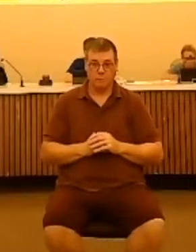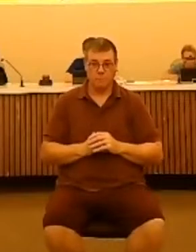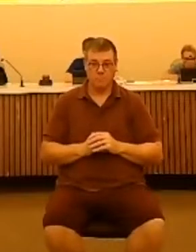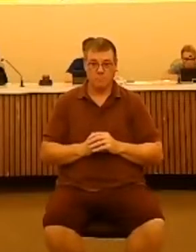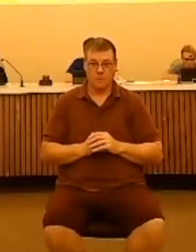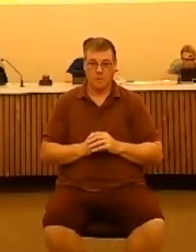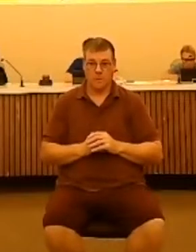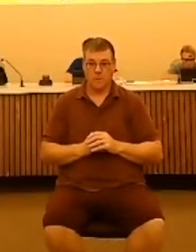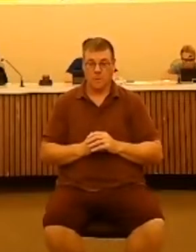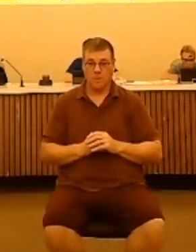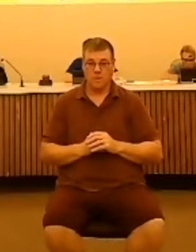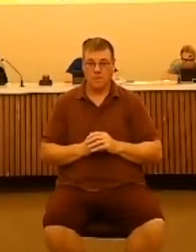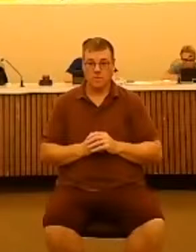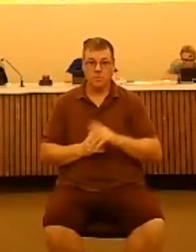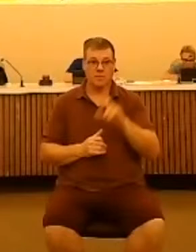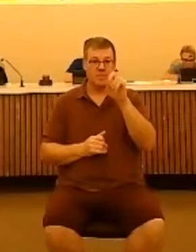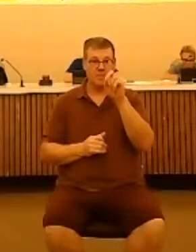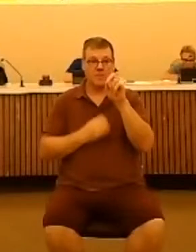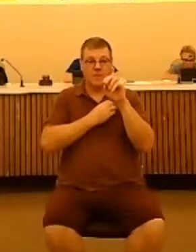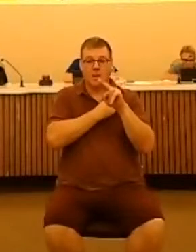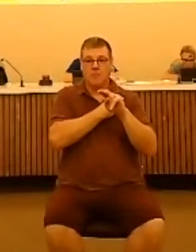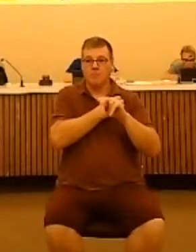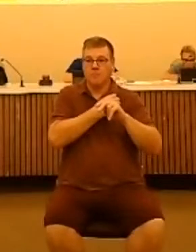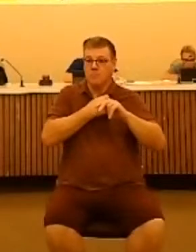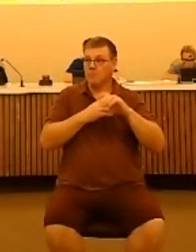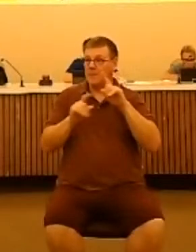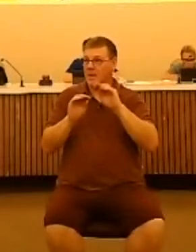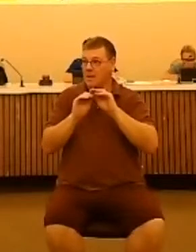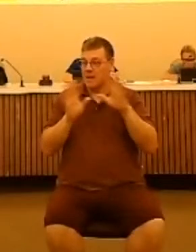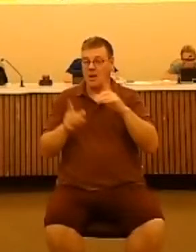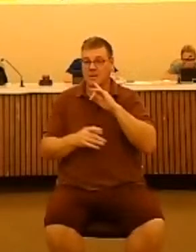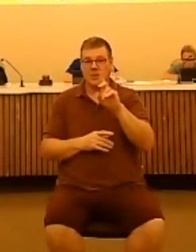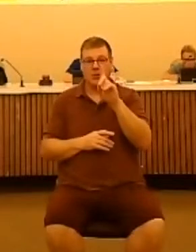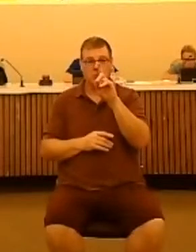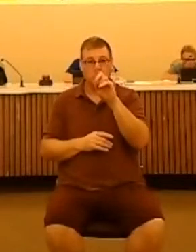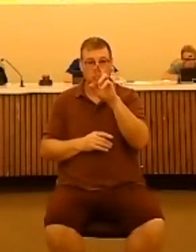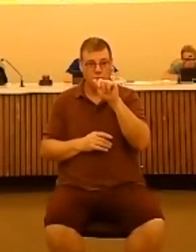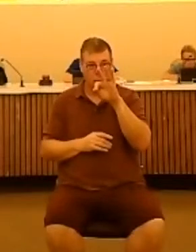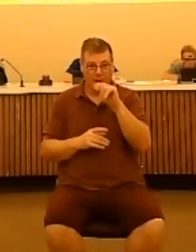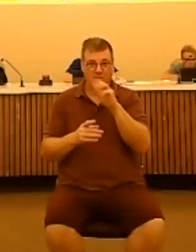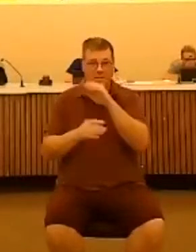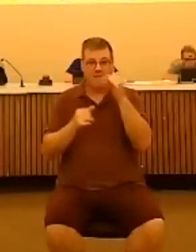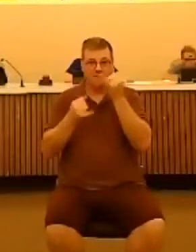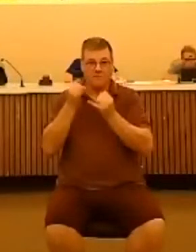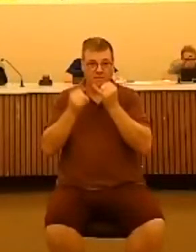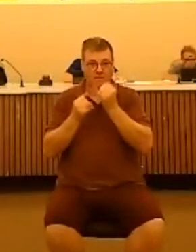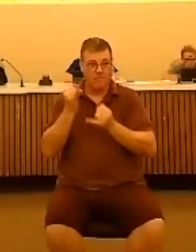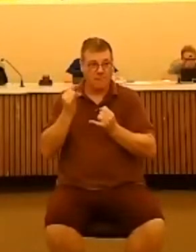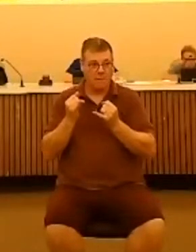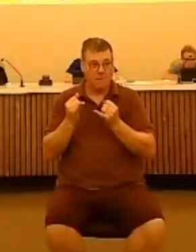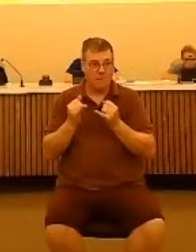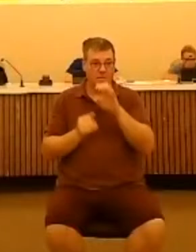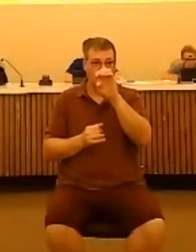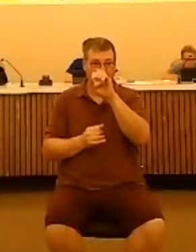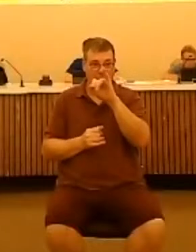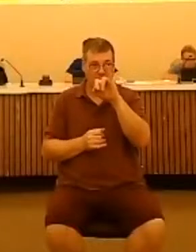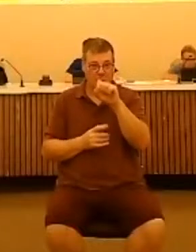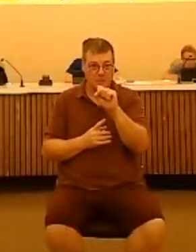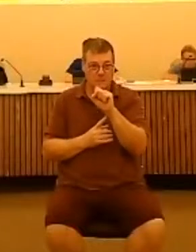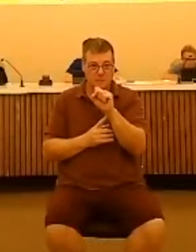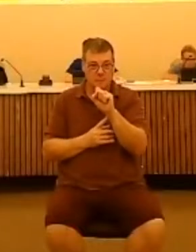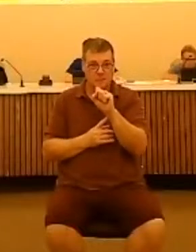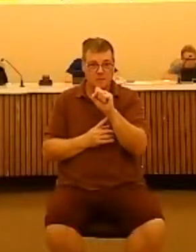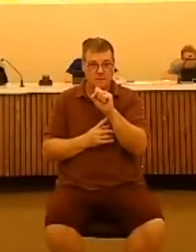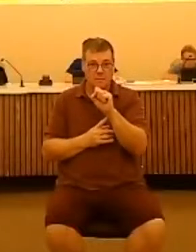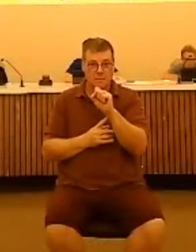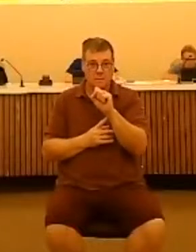Okay, thank you. Don, just for clarity, she mentioned draft and final EIS.